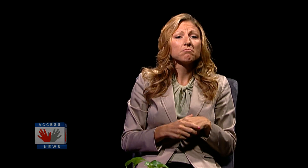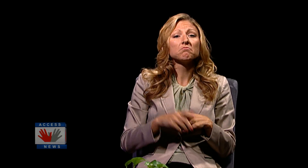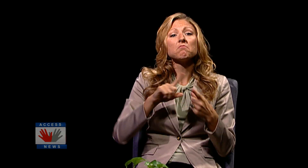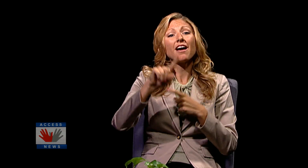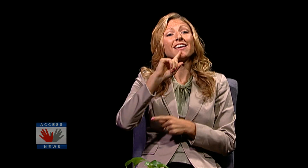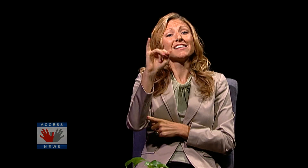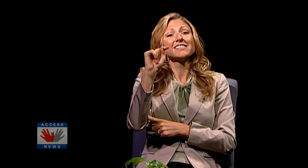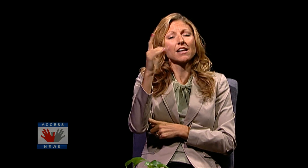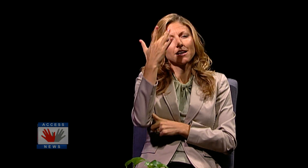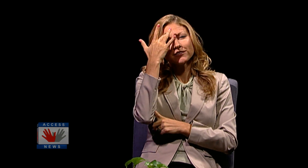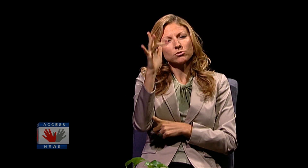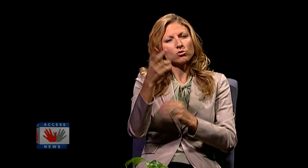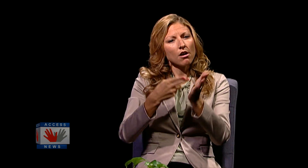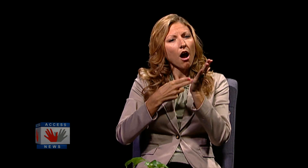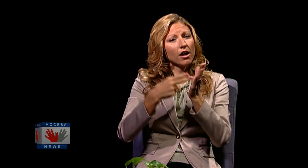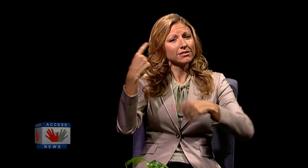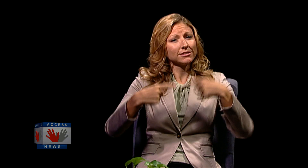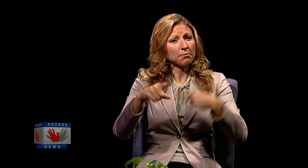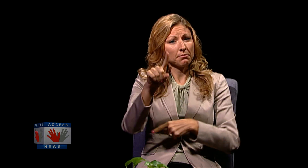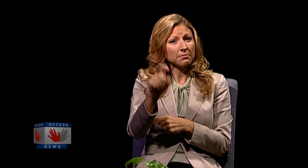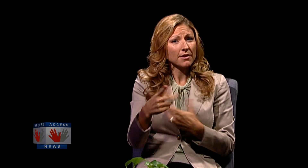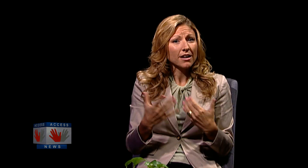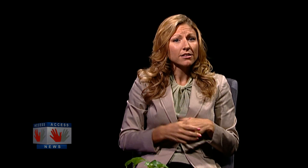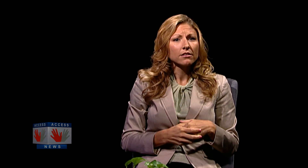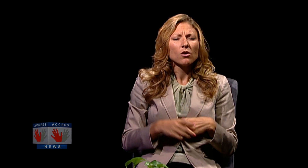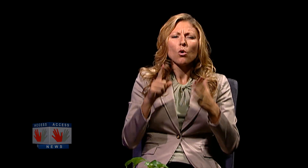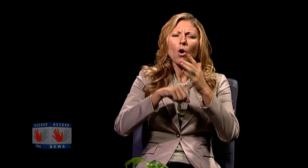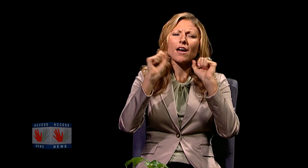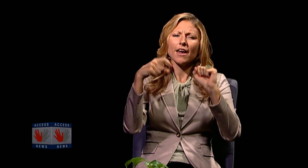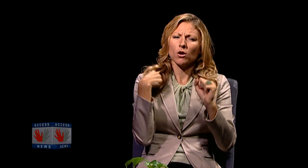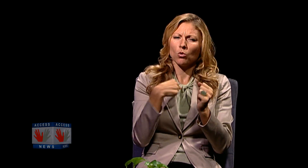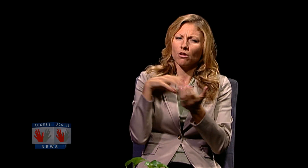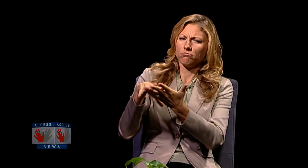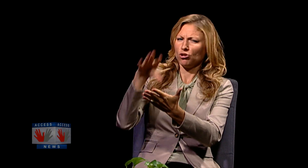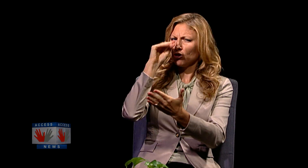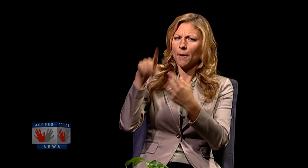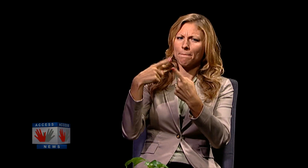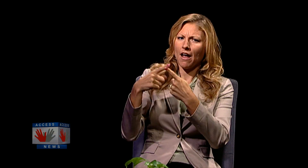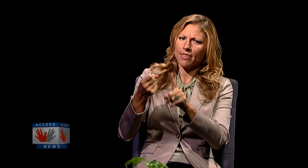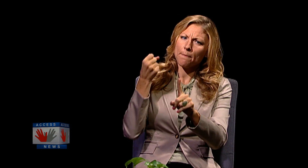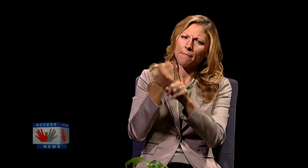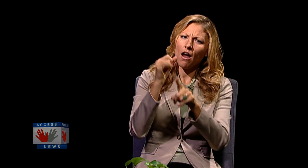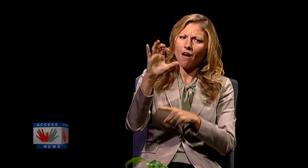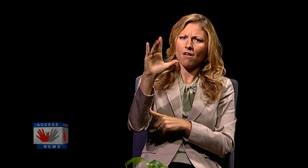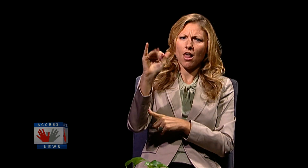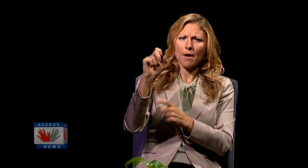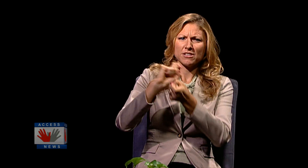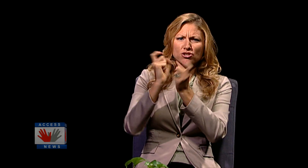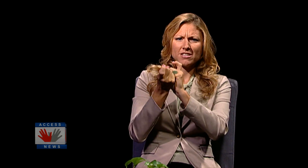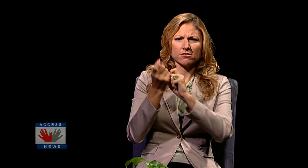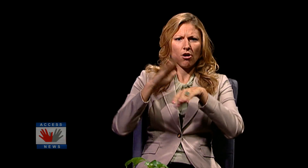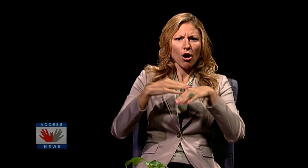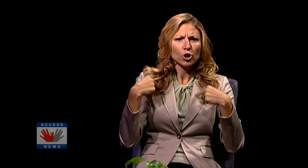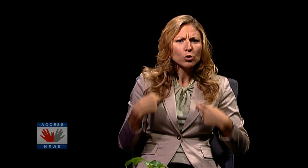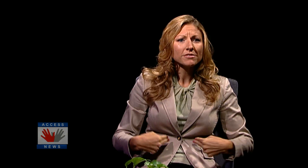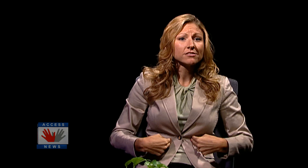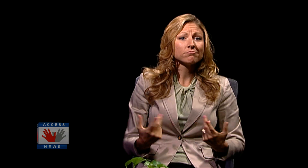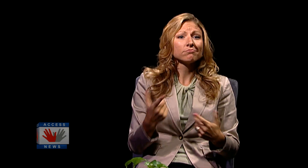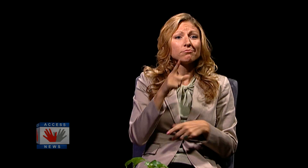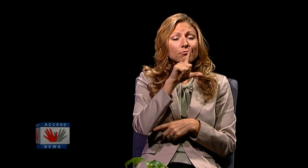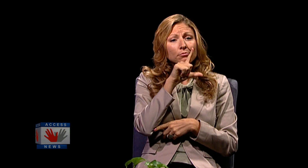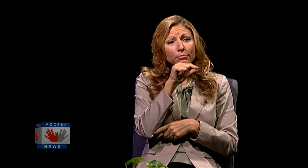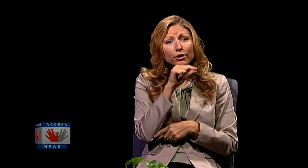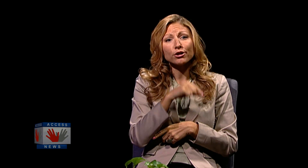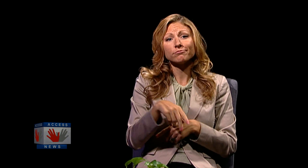change, but is it an intellectually honest debate? What can we observe regarding the impact climate change has had